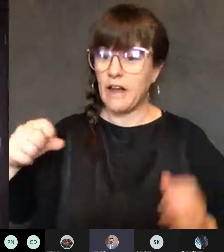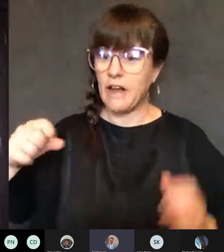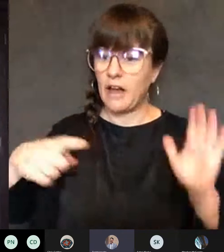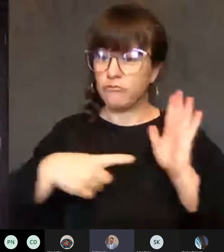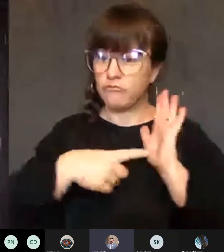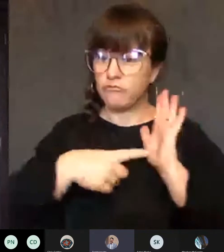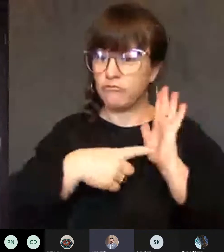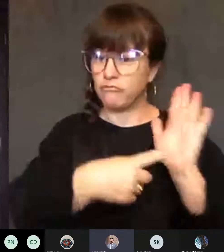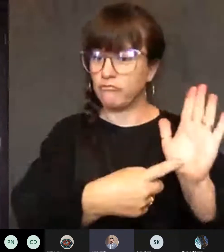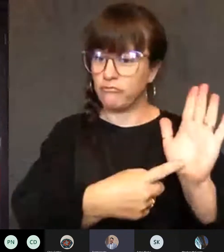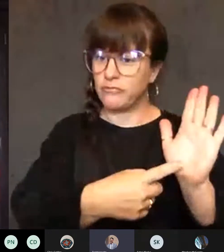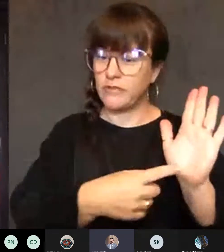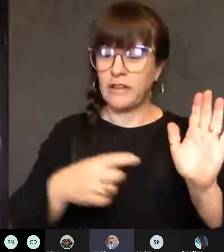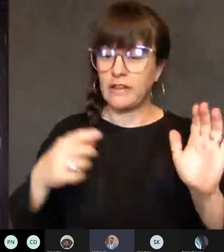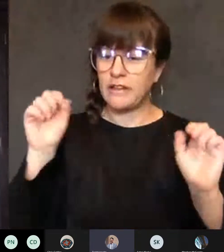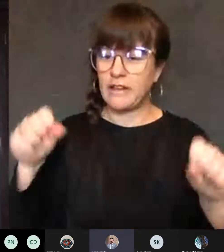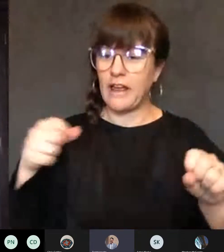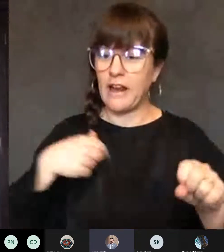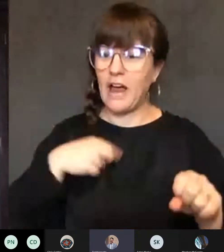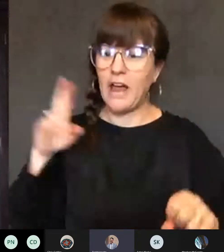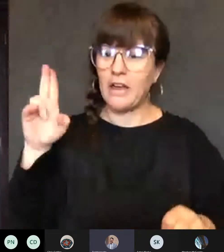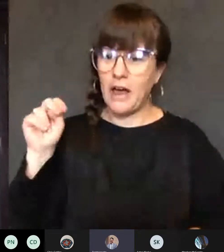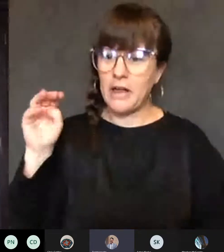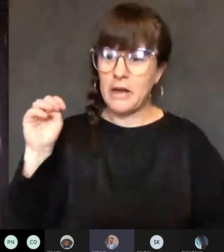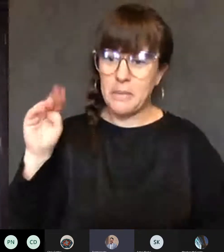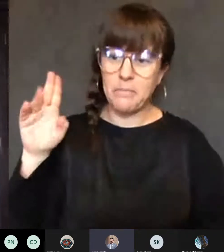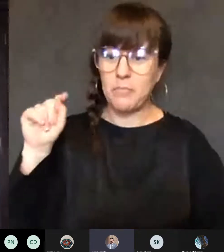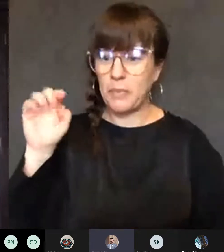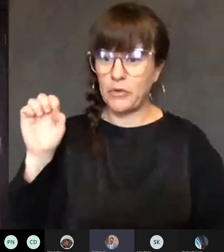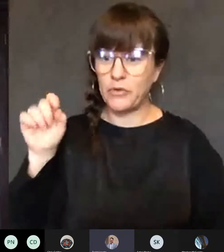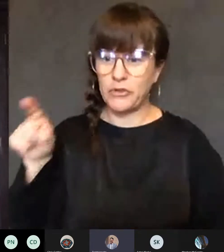you? Can I unmute you? I unmuted myself.